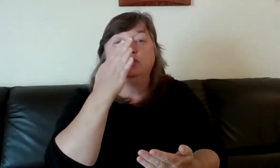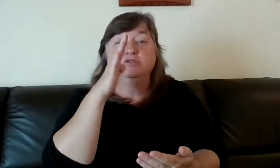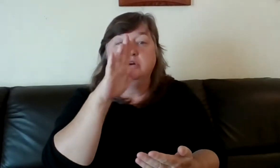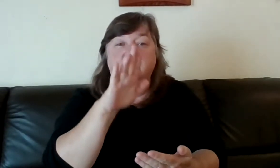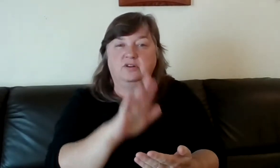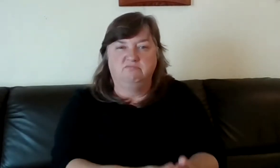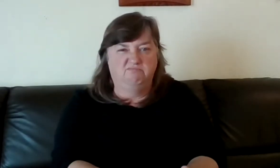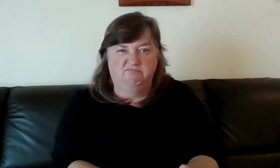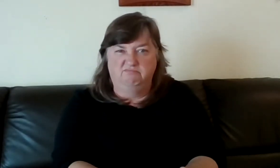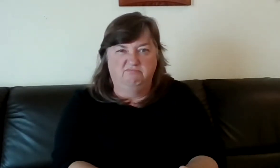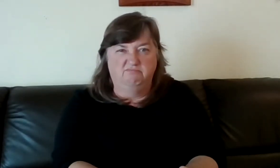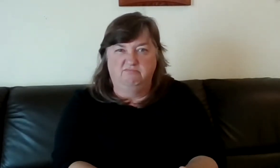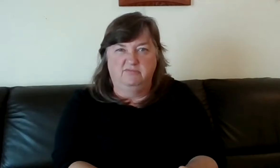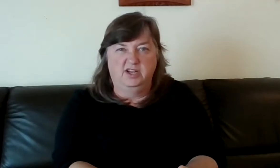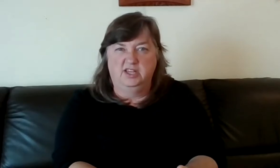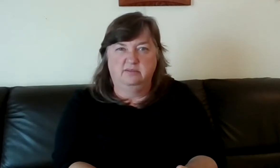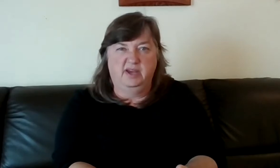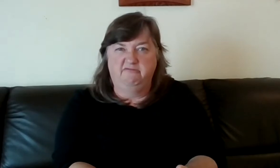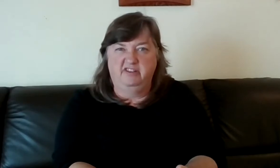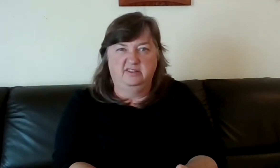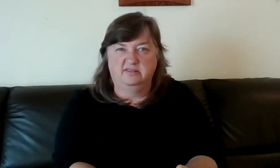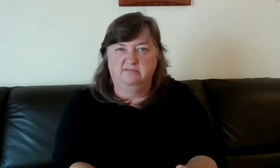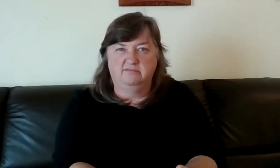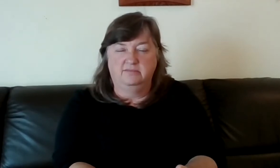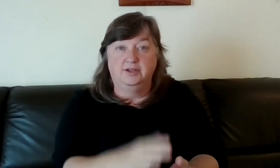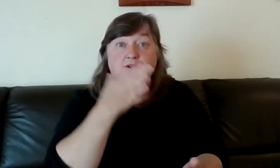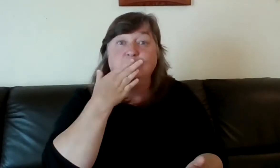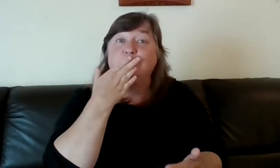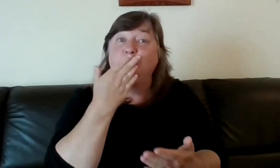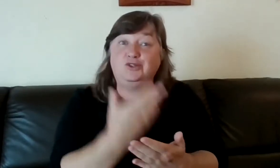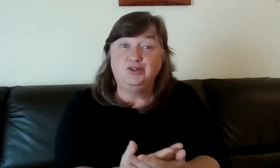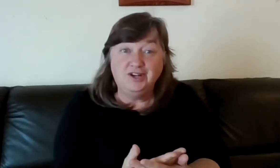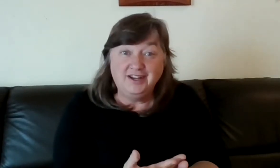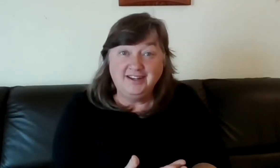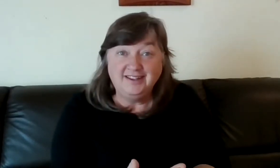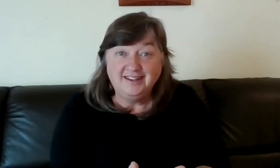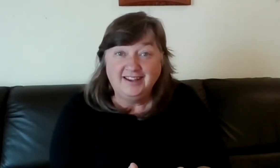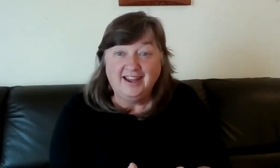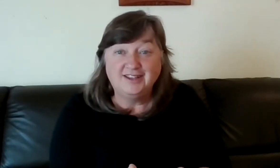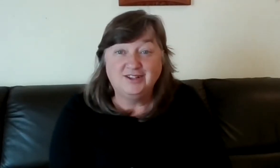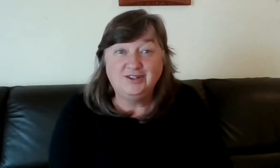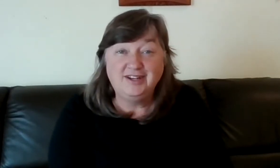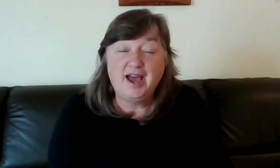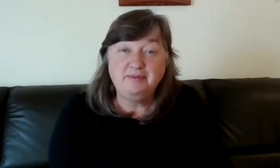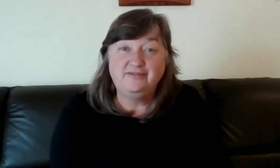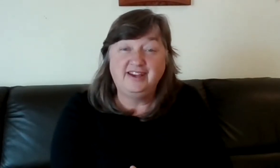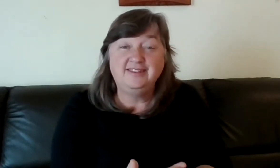turns over and has a bad face. So good has a good happy